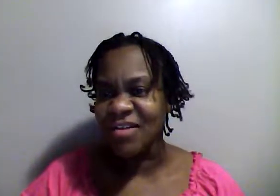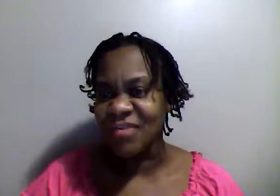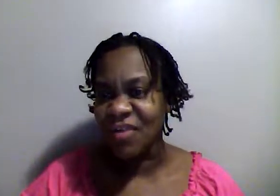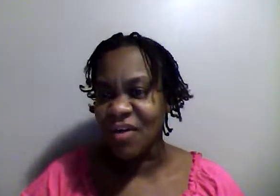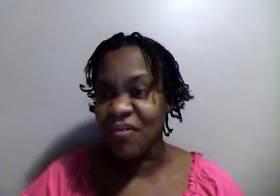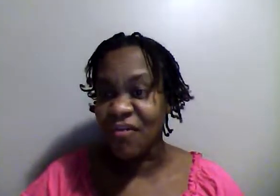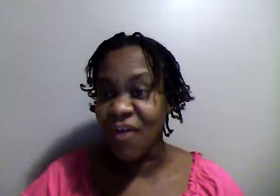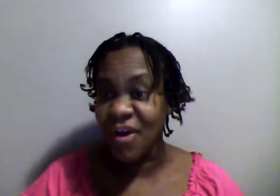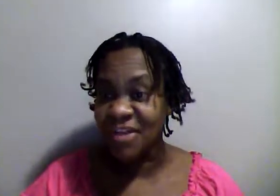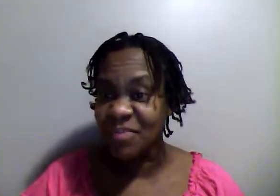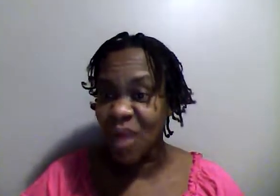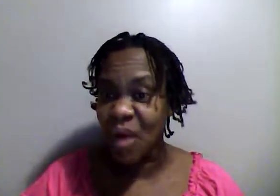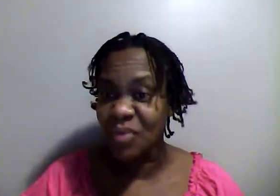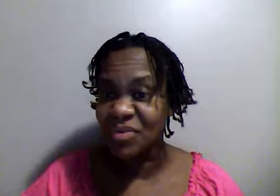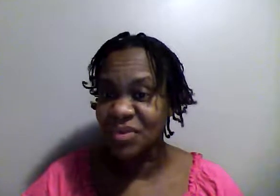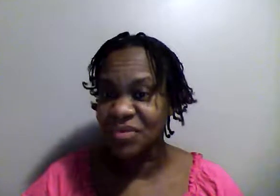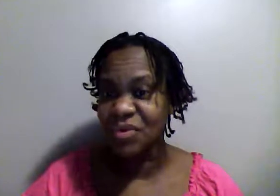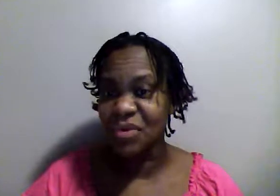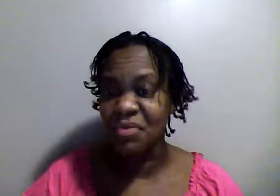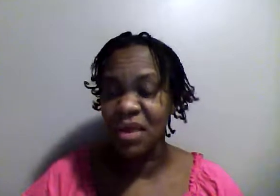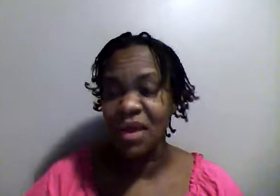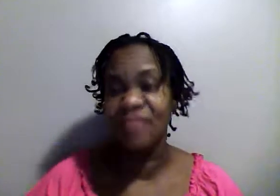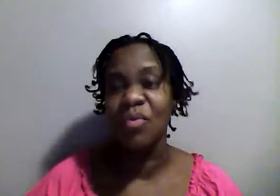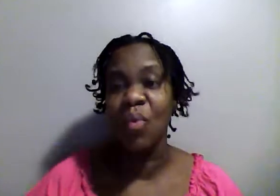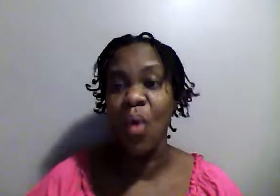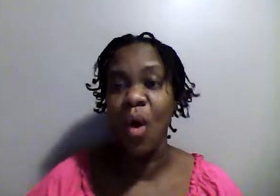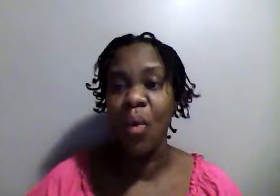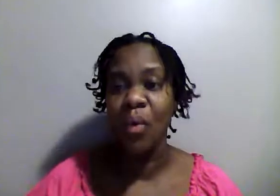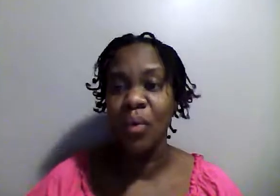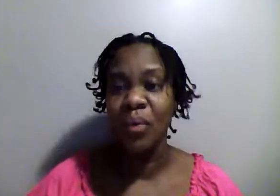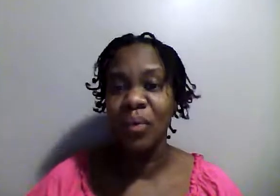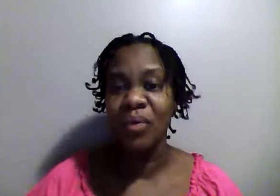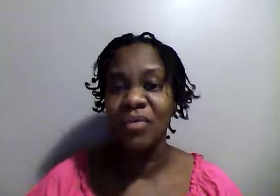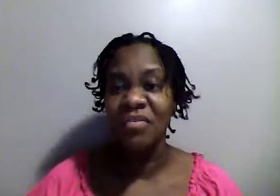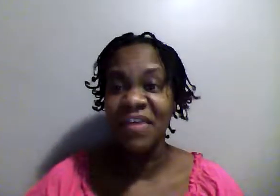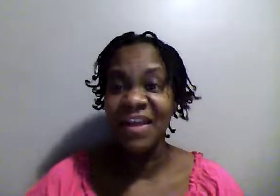for 40 pounds, so we do a lot. Whoa, really?